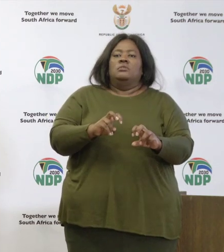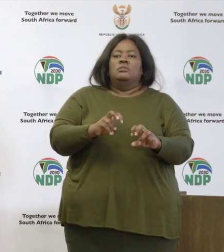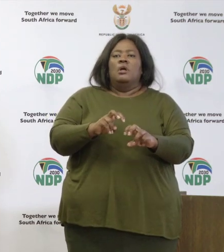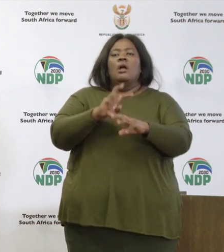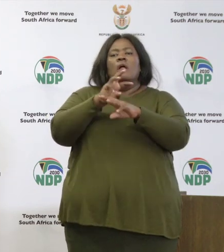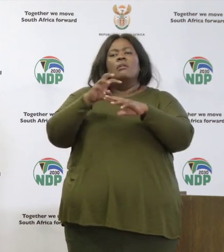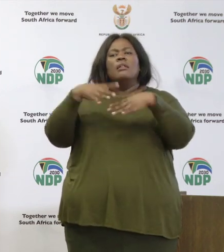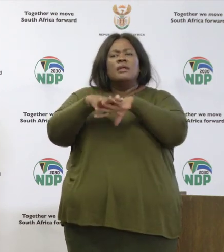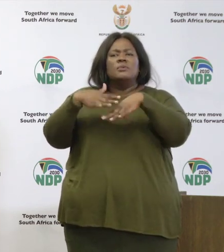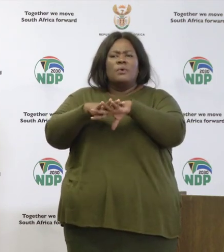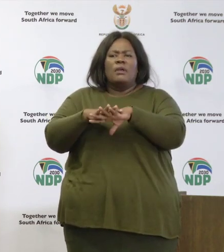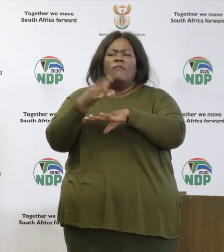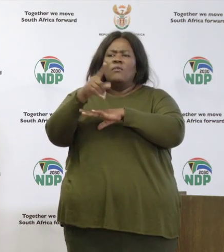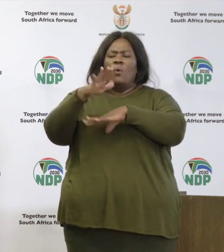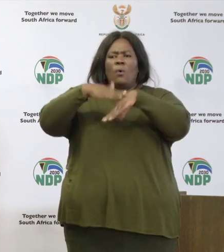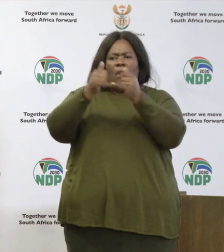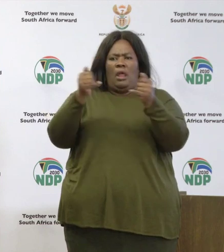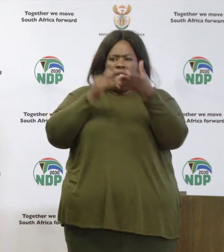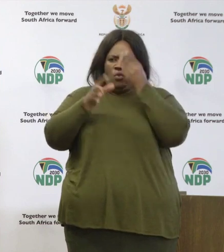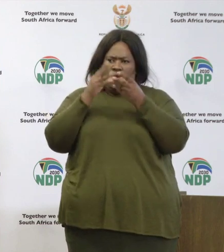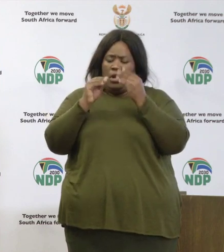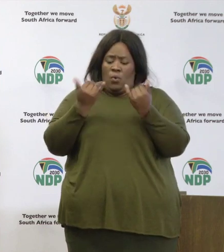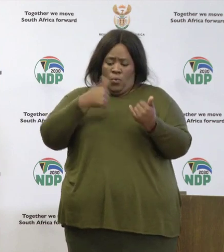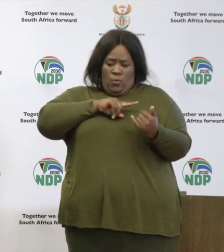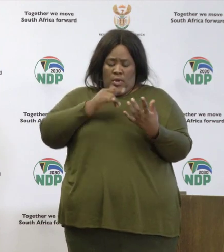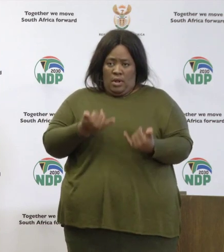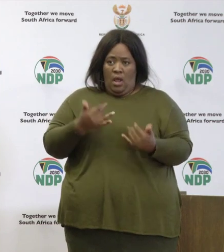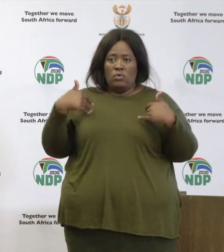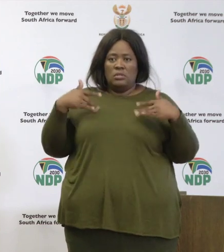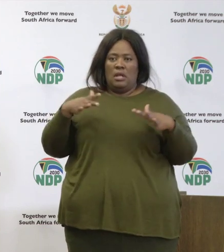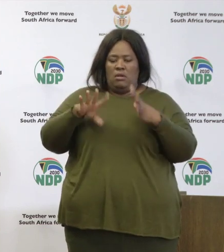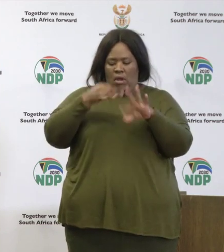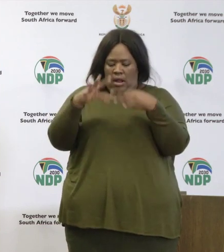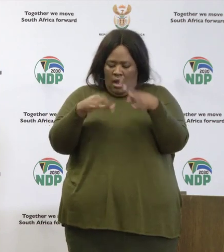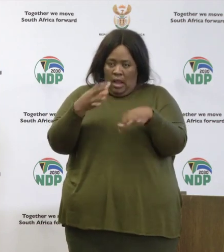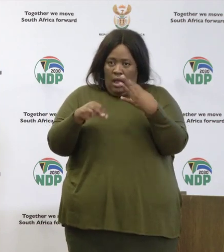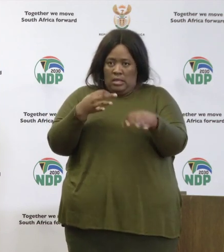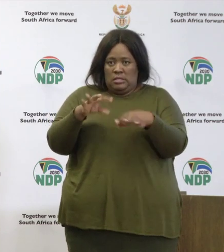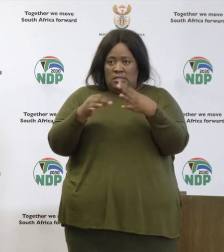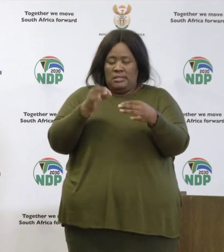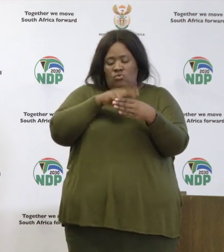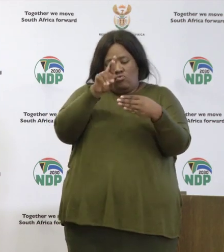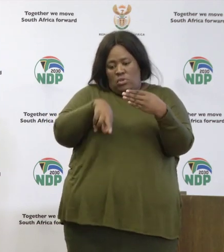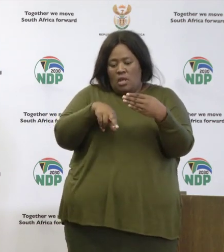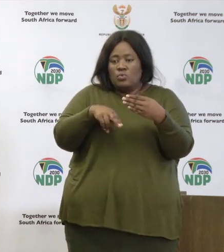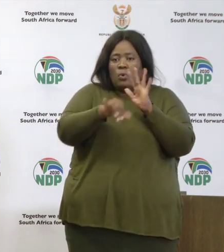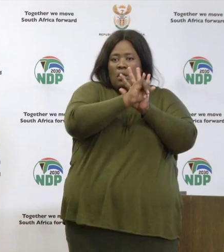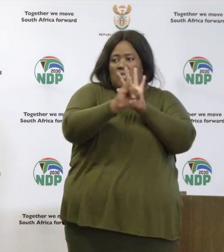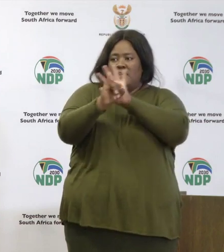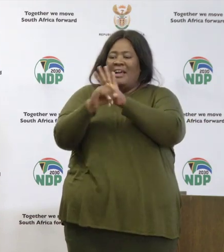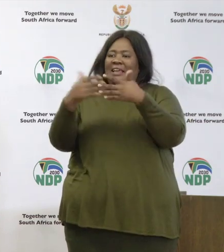the network for online learning, we have now started to analyze the survey results to identify any